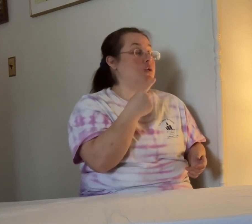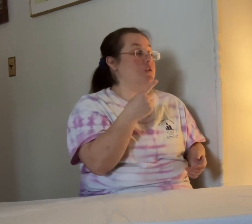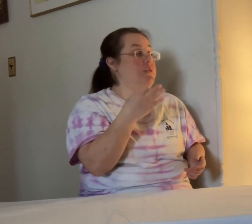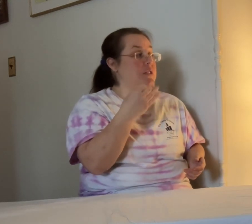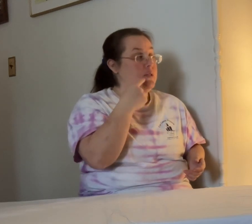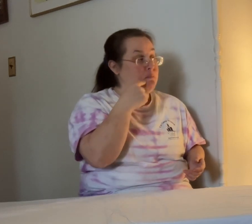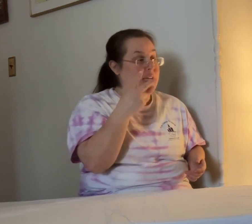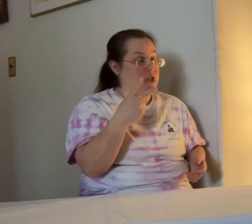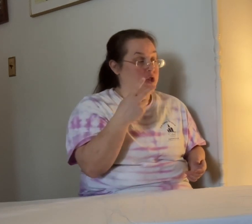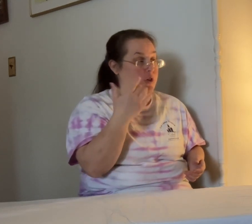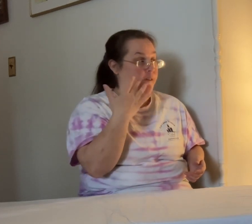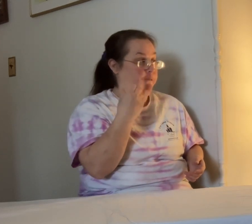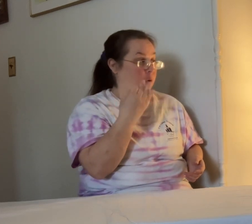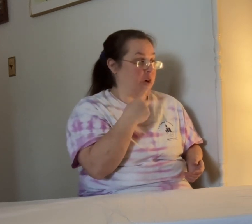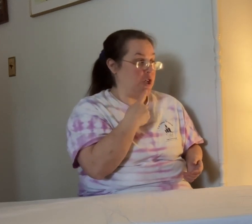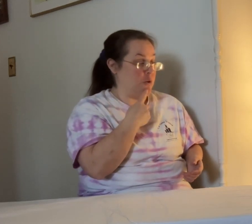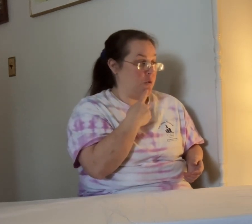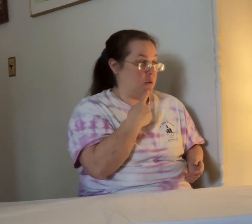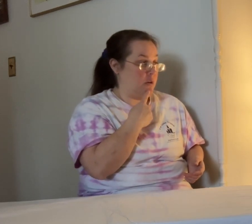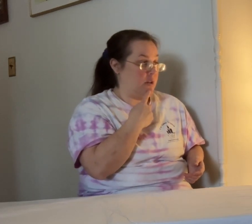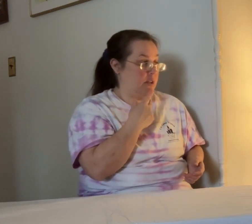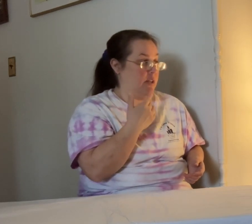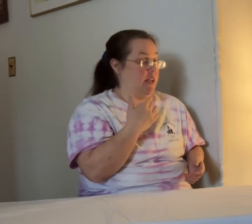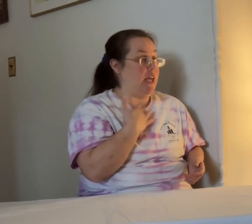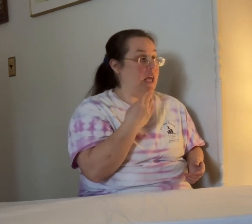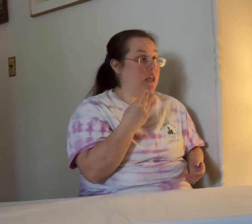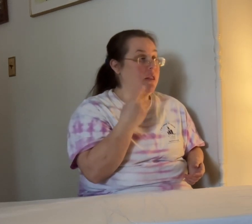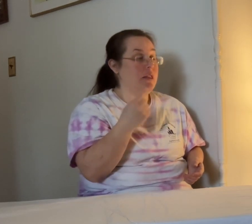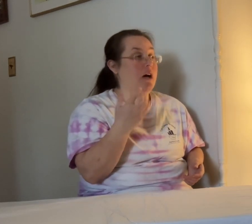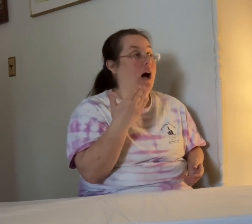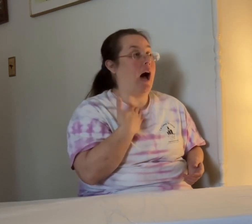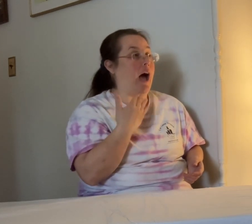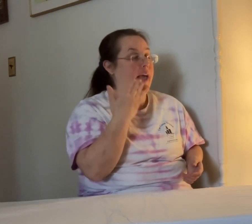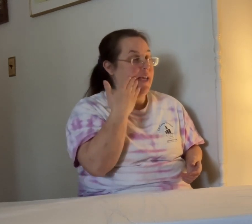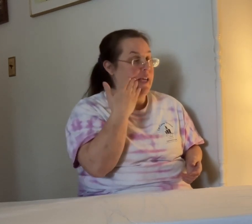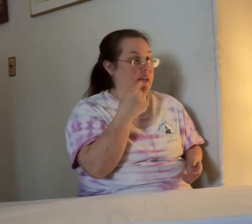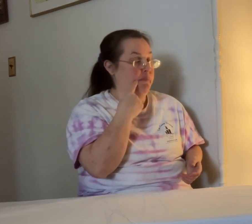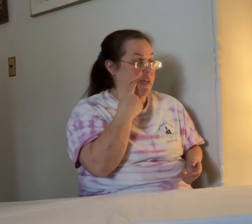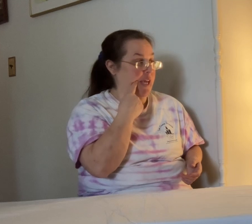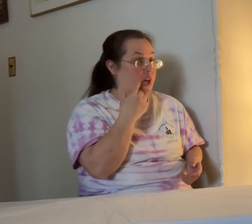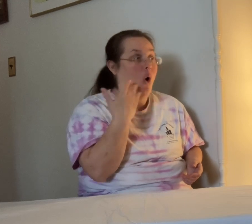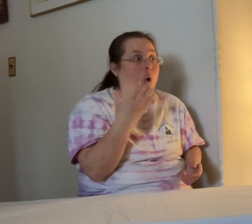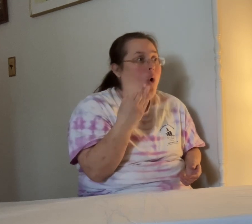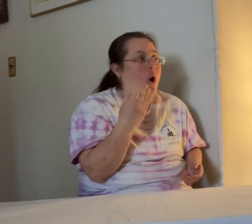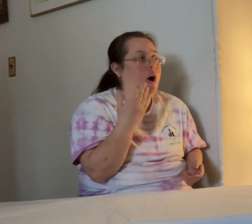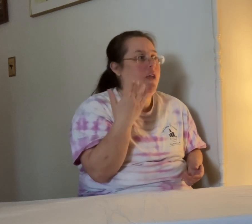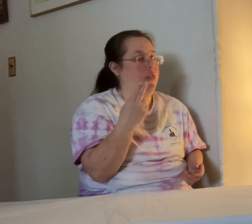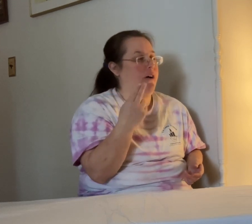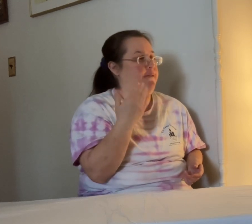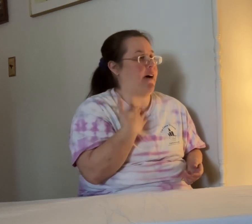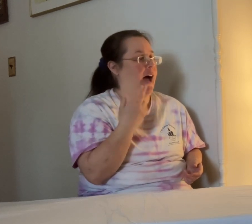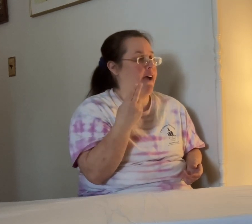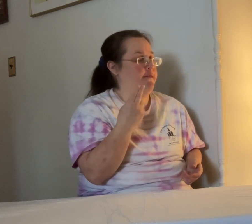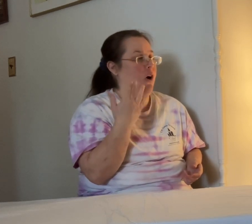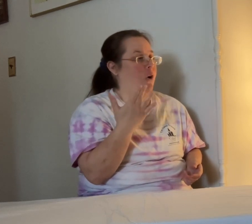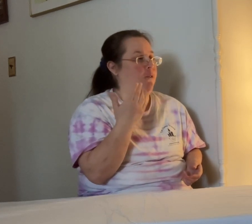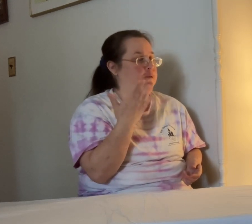cued speech for you in the IEP or the